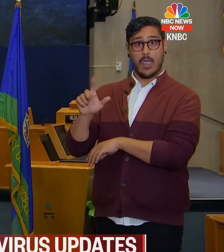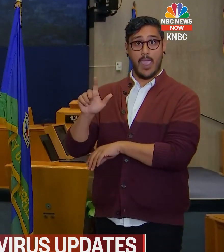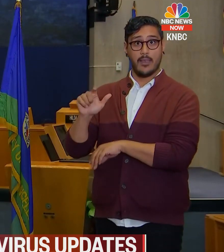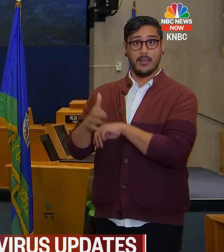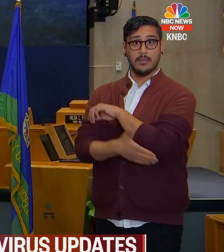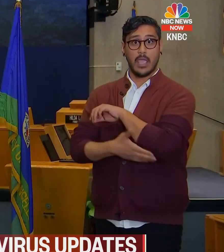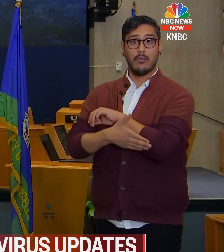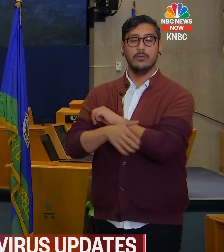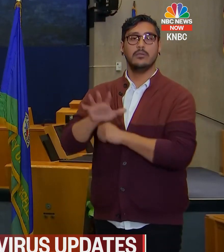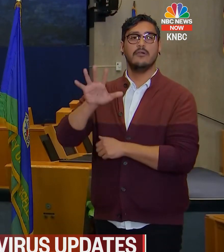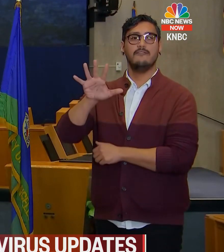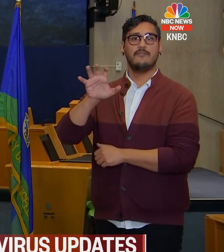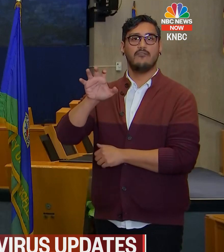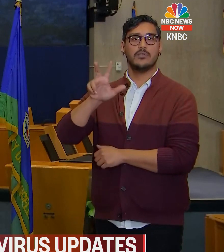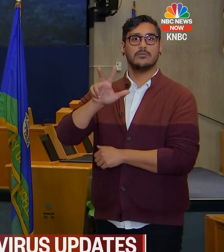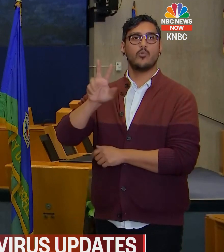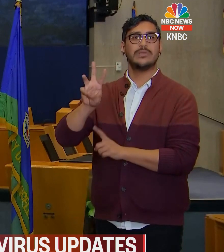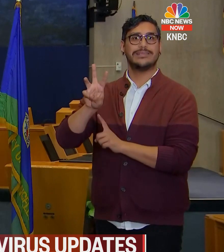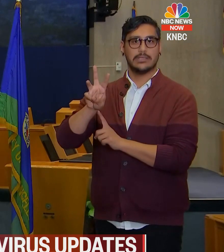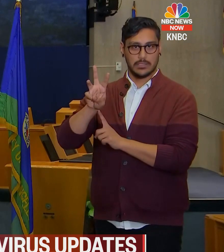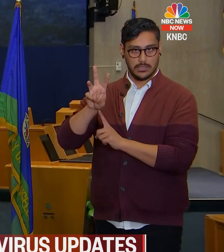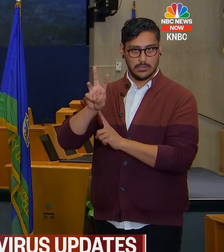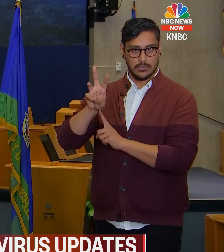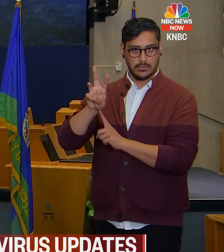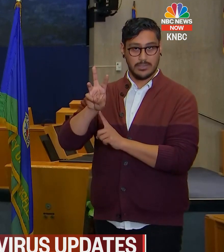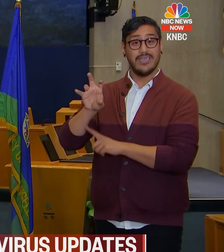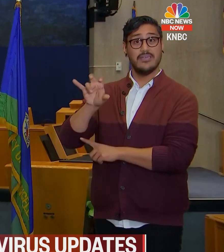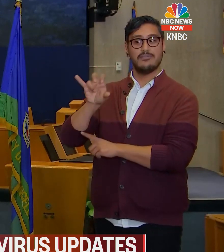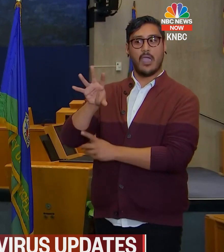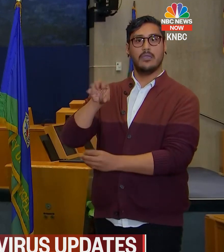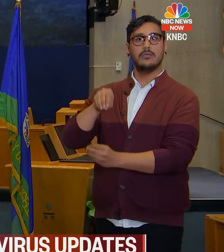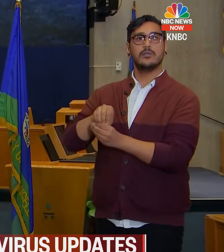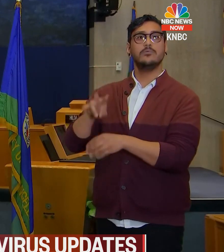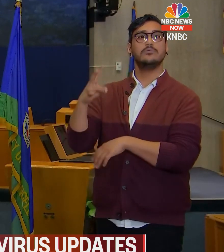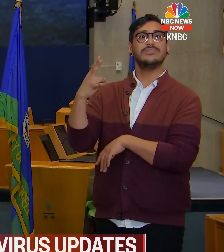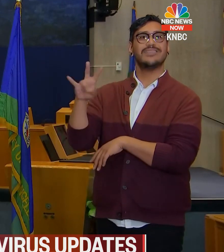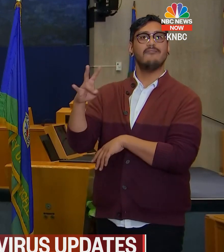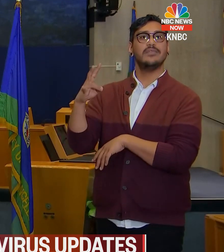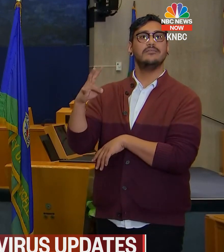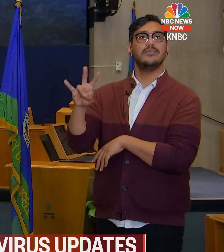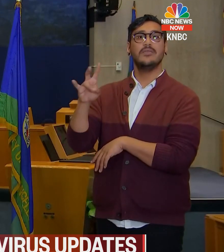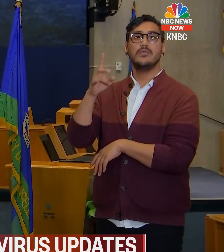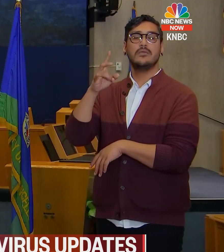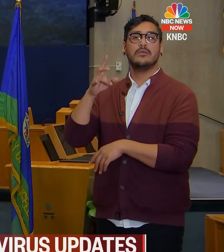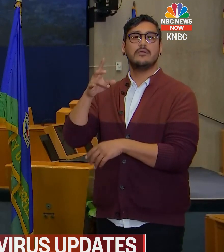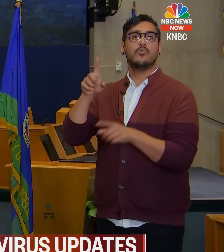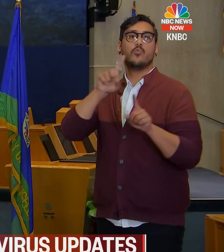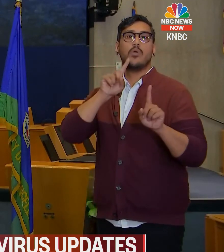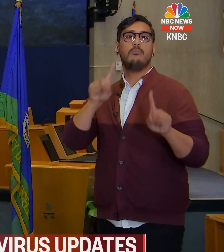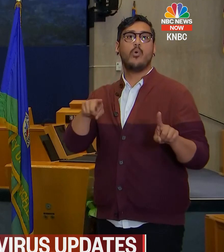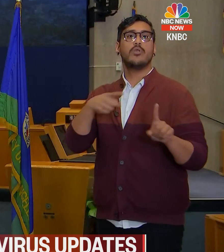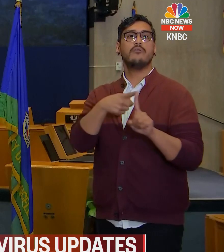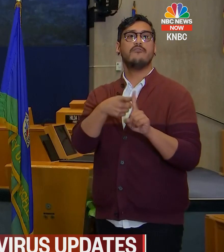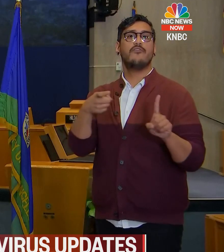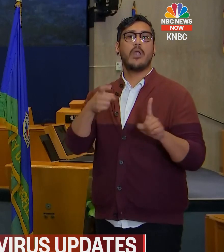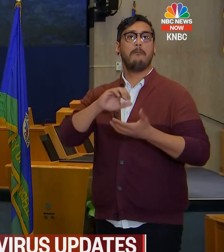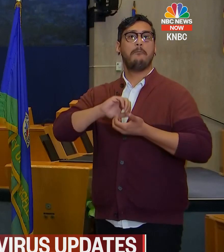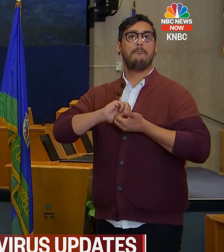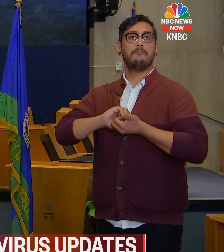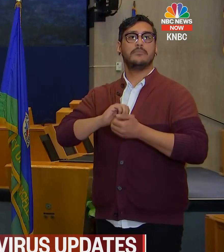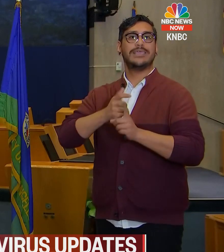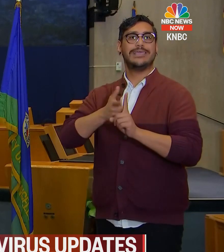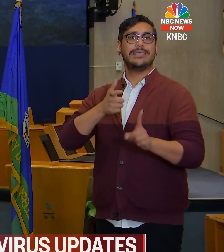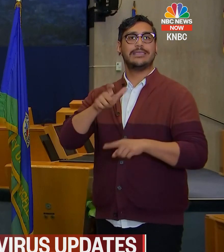is 536. And this includes 17 cases that are reported by our partners in the city of Long